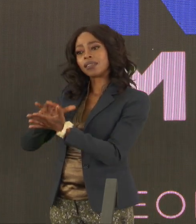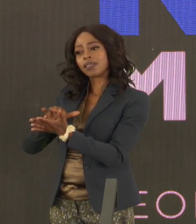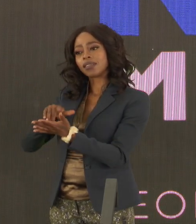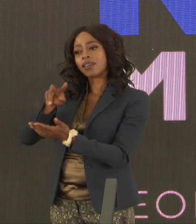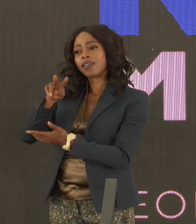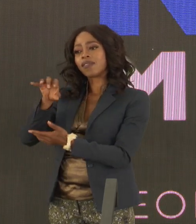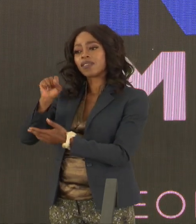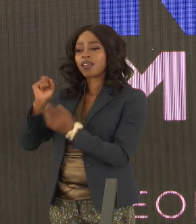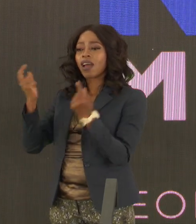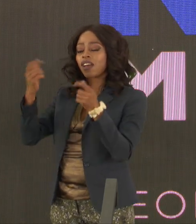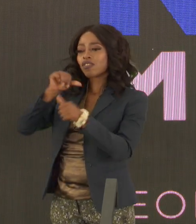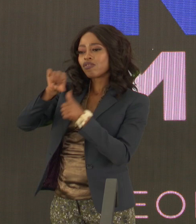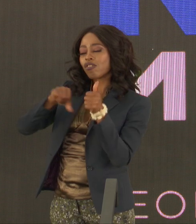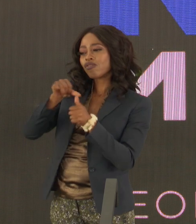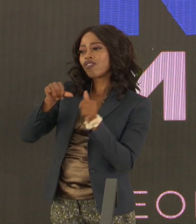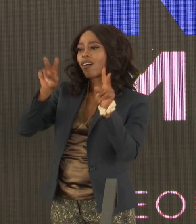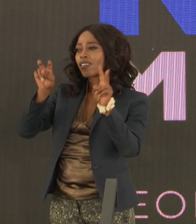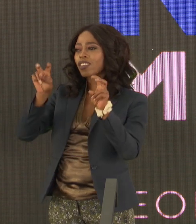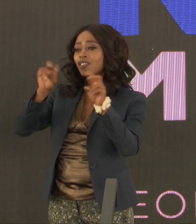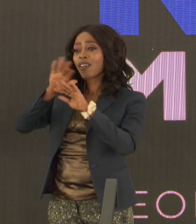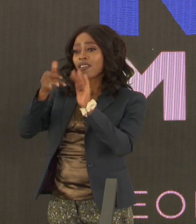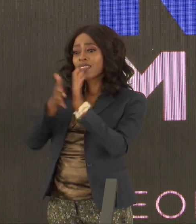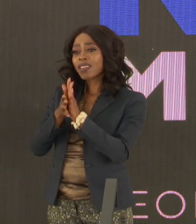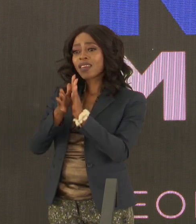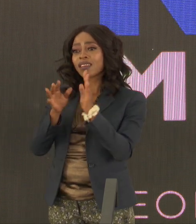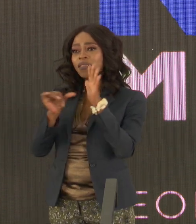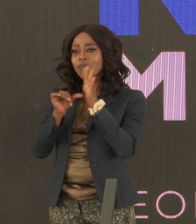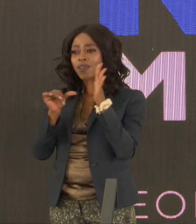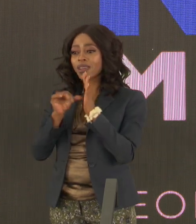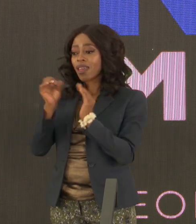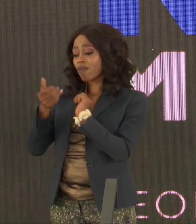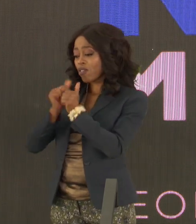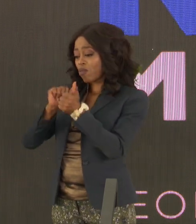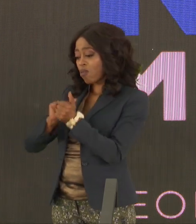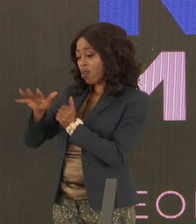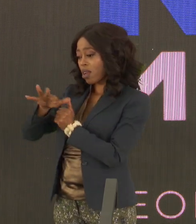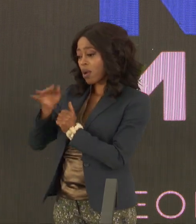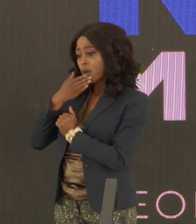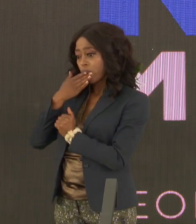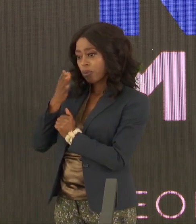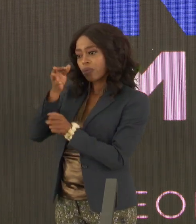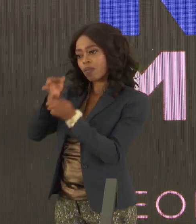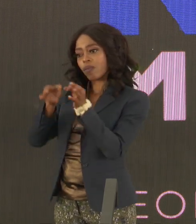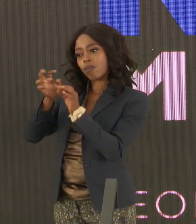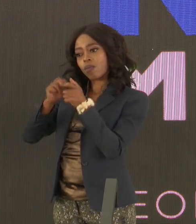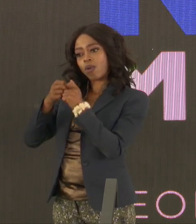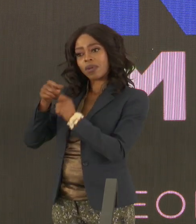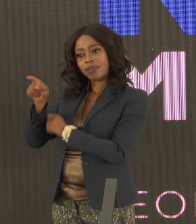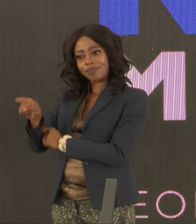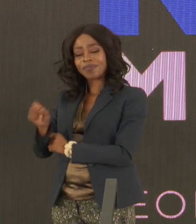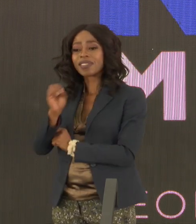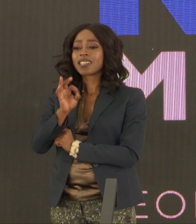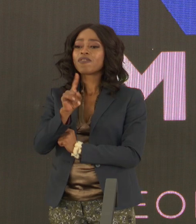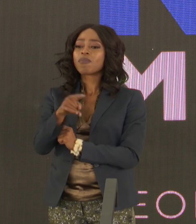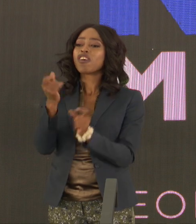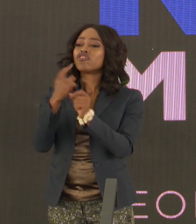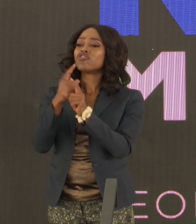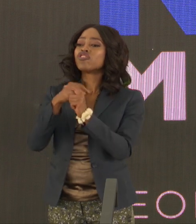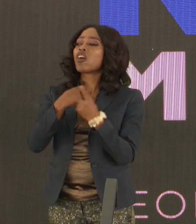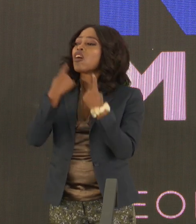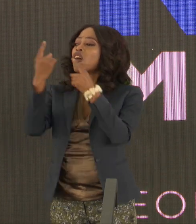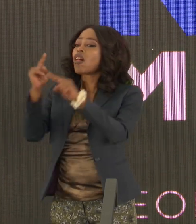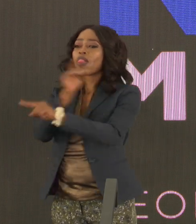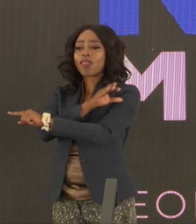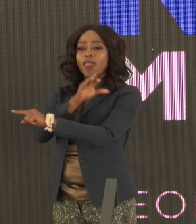social issues. Everything matters. If there's no sports facility in your area, that is a political problem. If you have to take a taxi to get